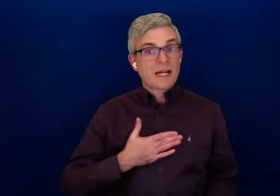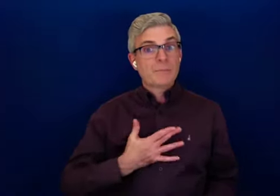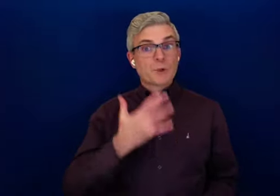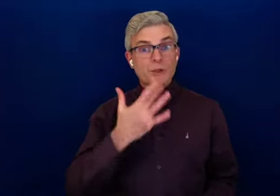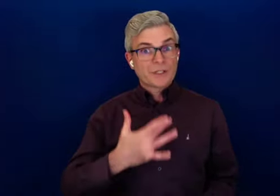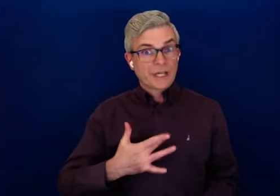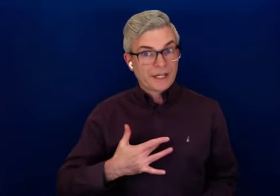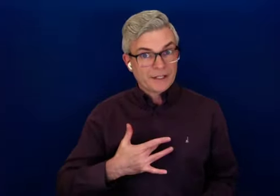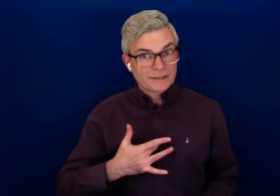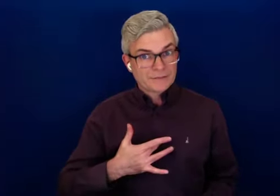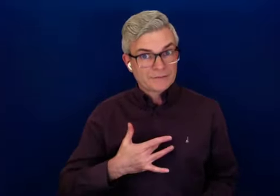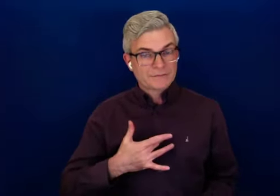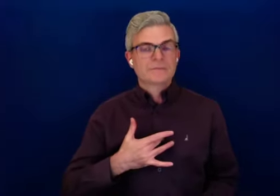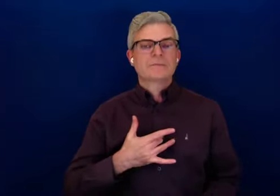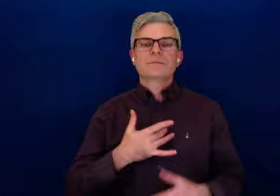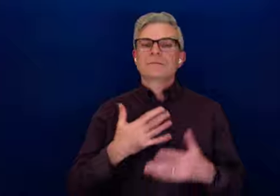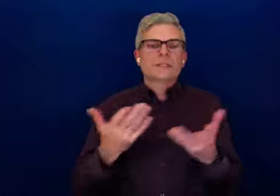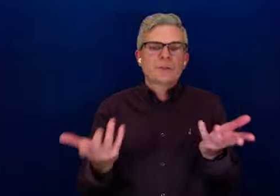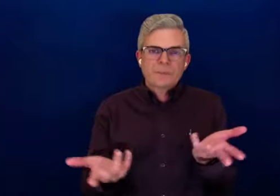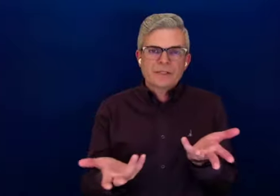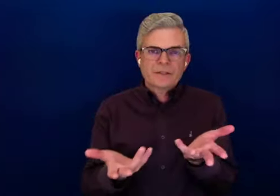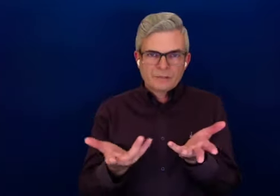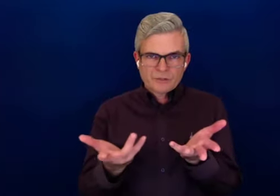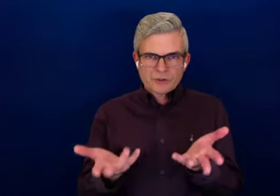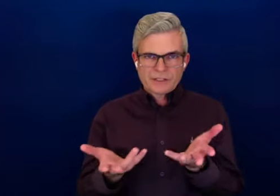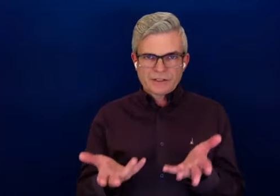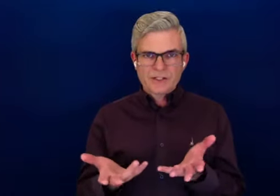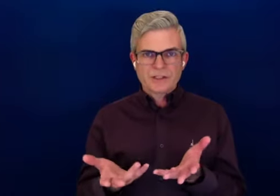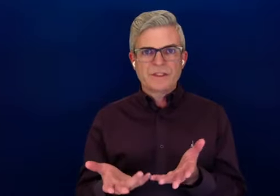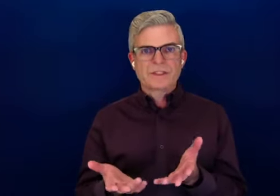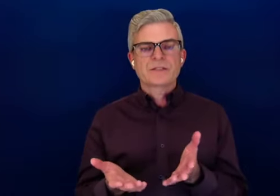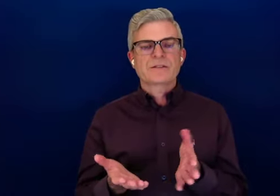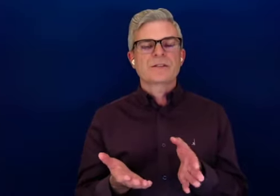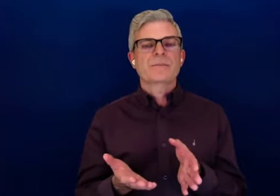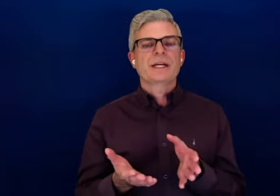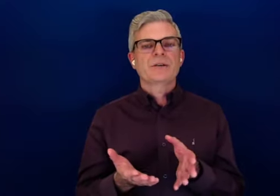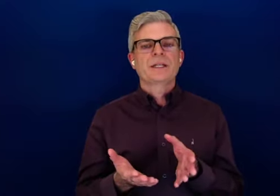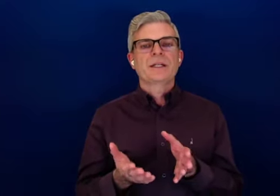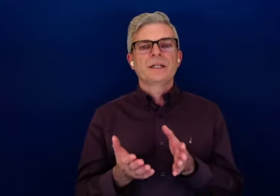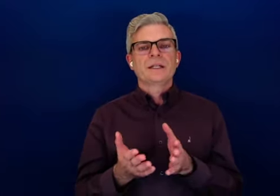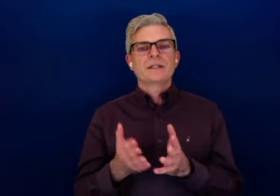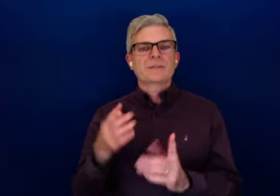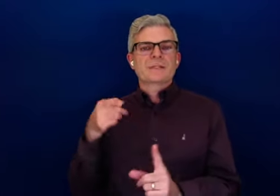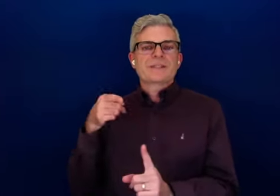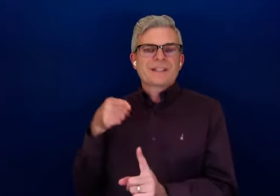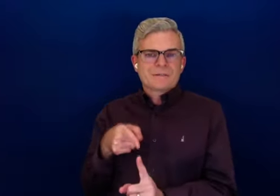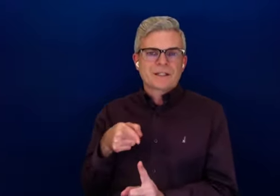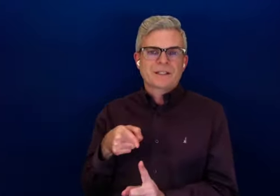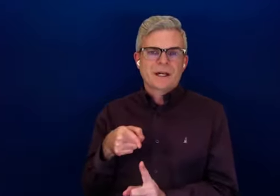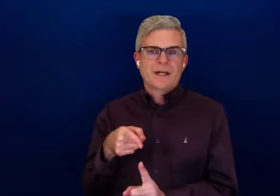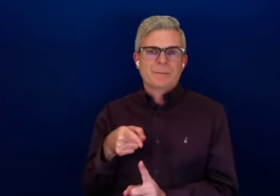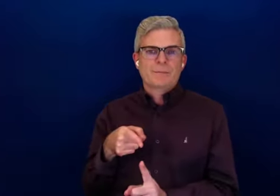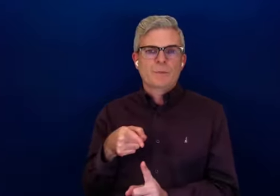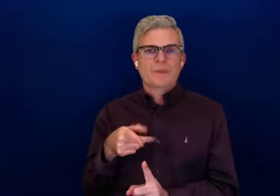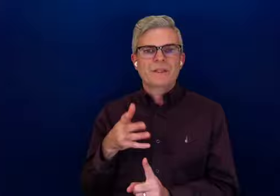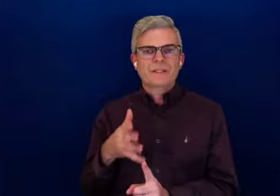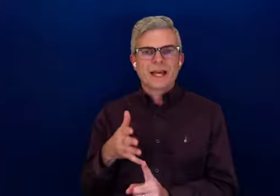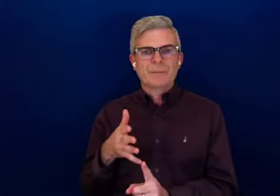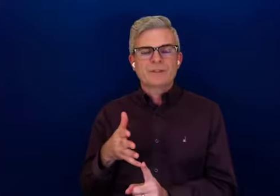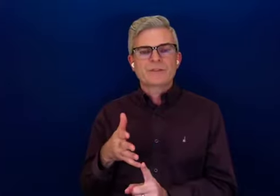my birthday. It could be some transition that tells us about a specific time when this happens.